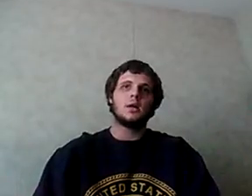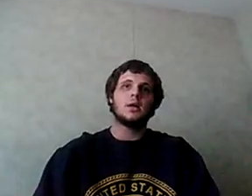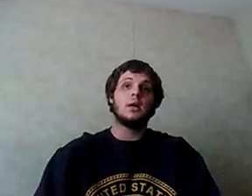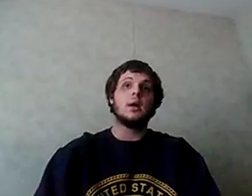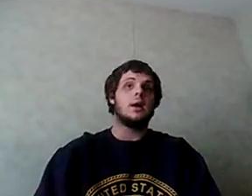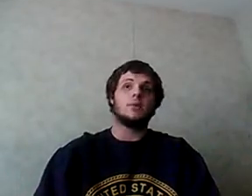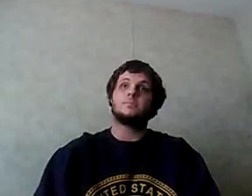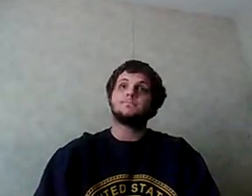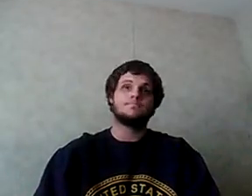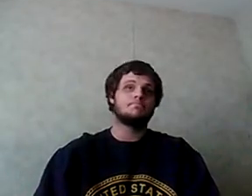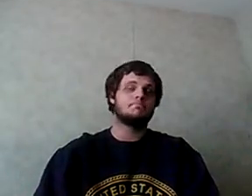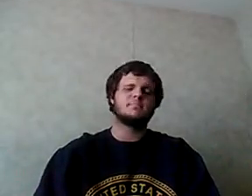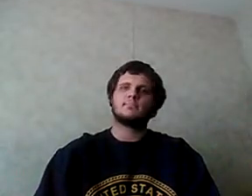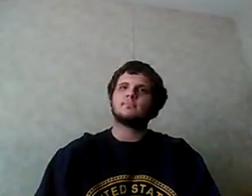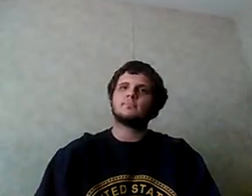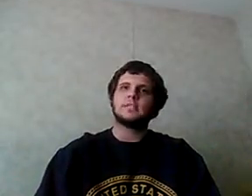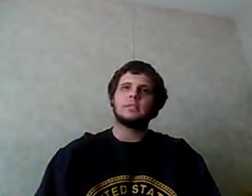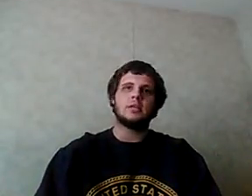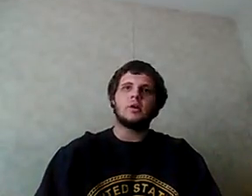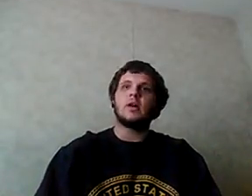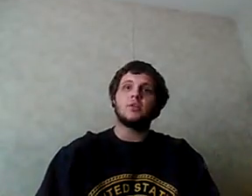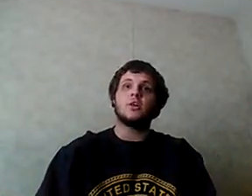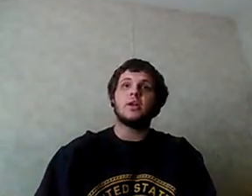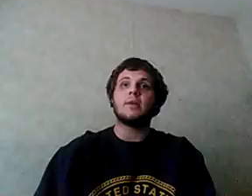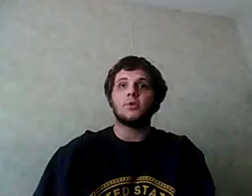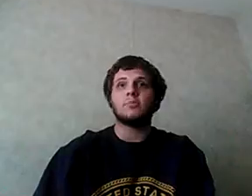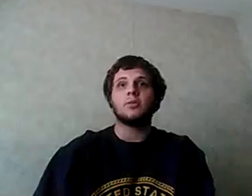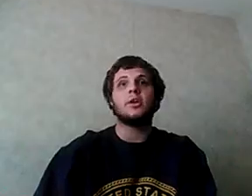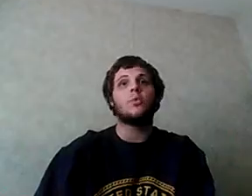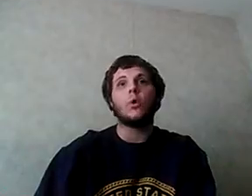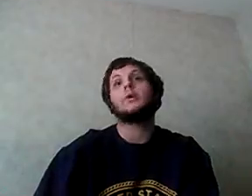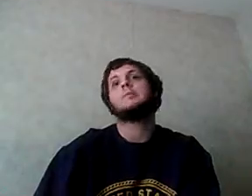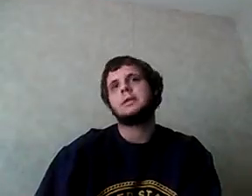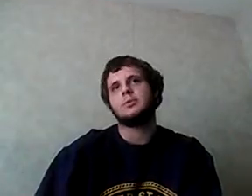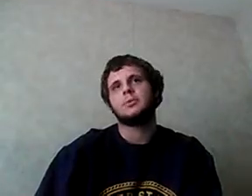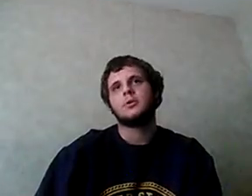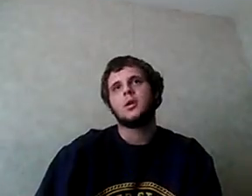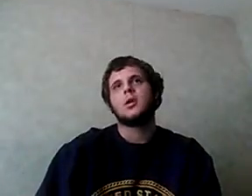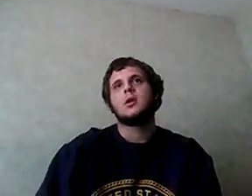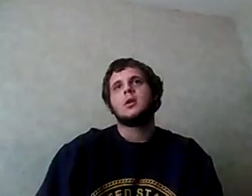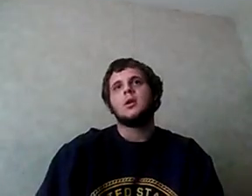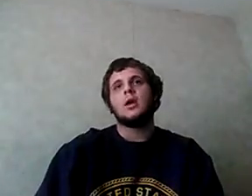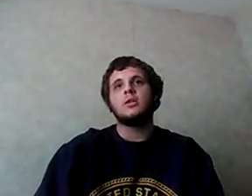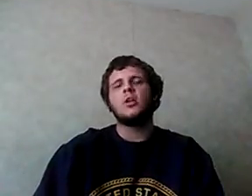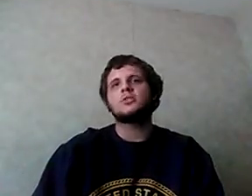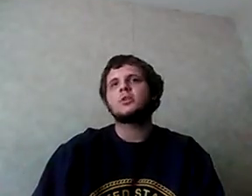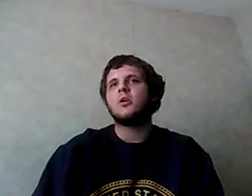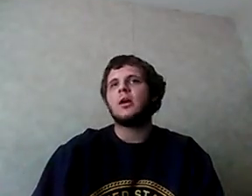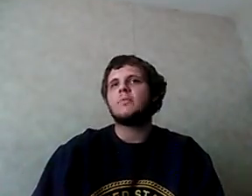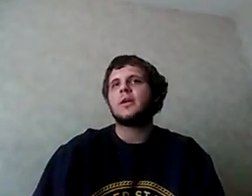But, yeah. You don't have none of that in free-to-play to worry about. And you also don't have